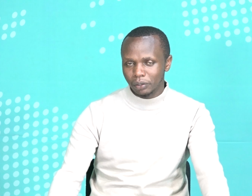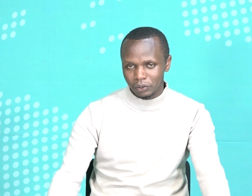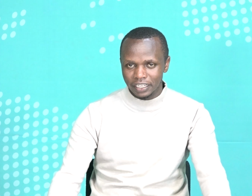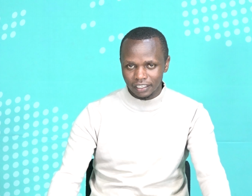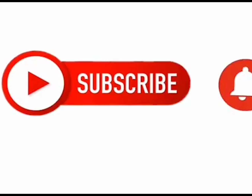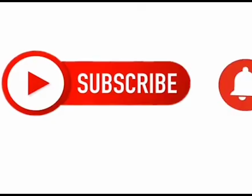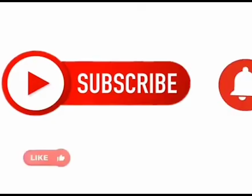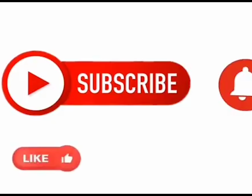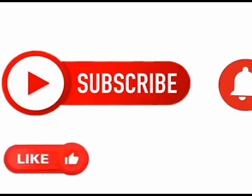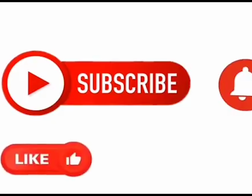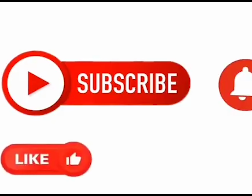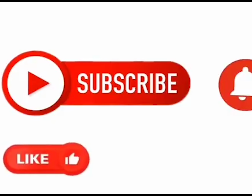uploading.